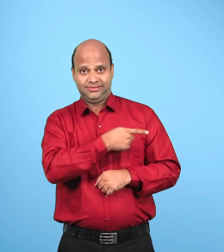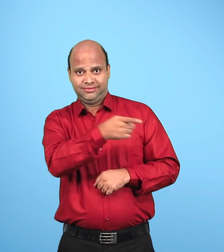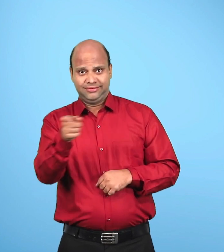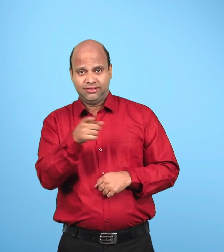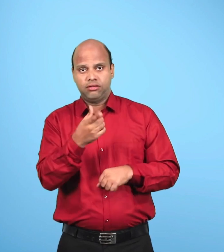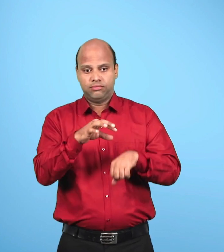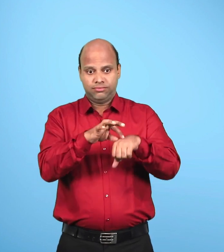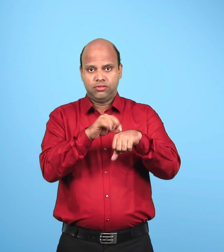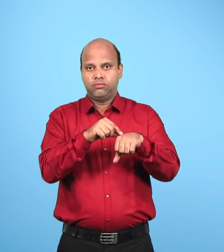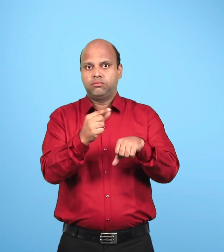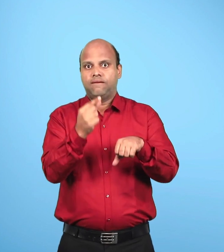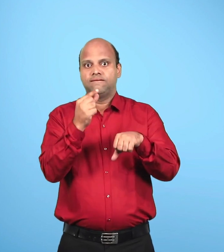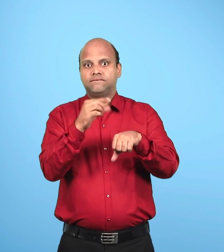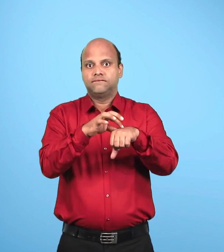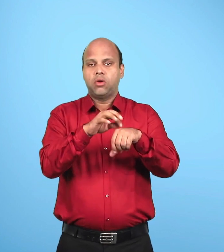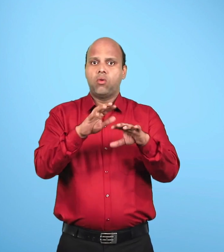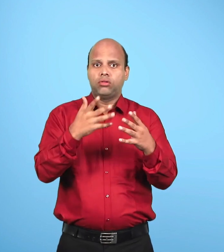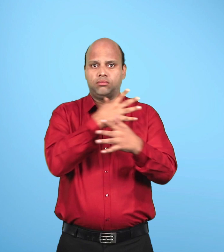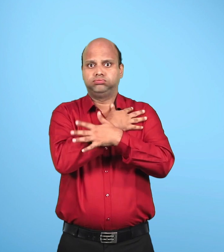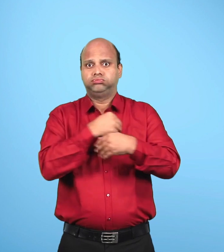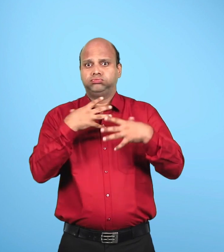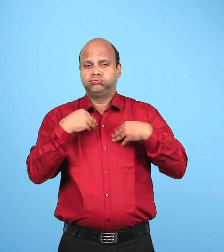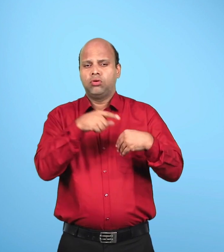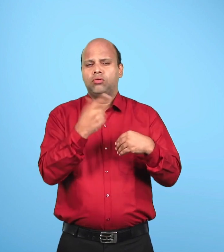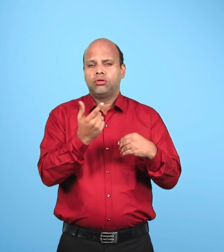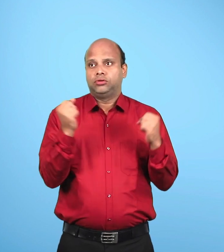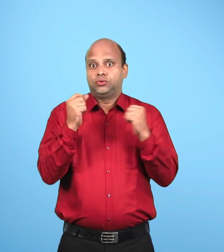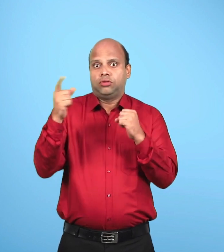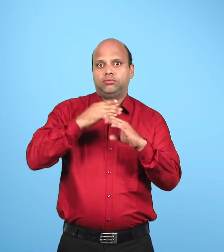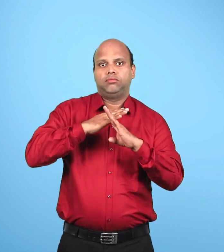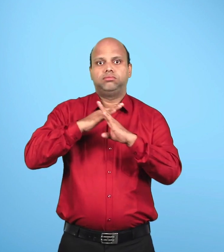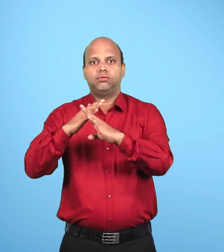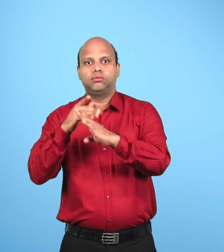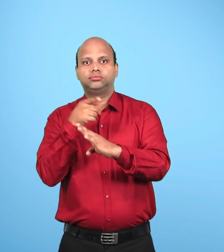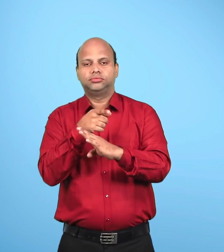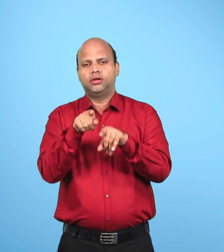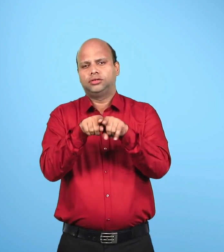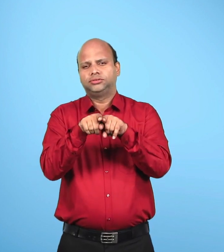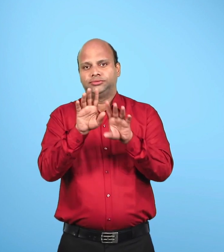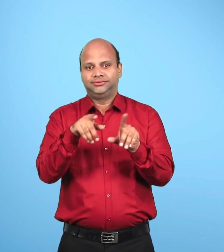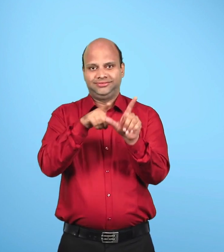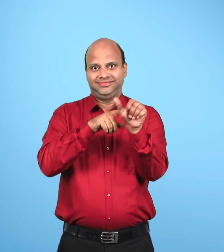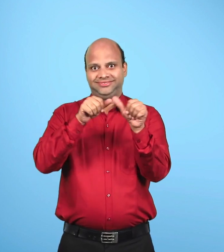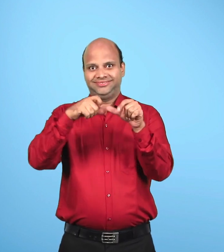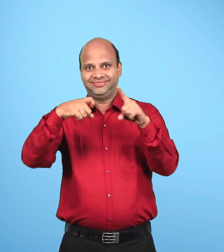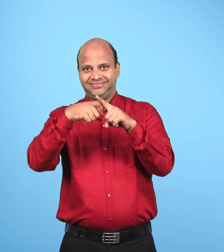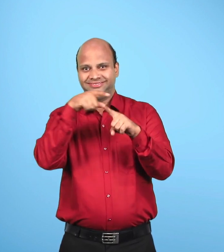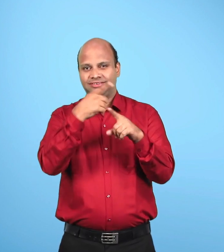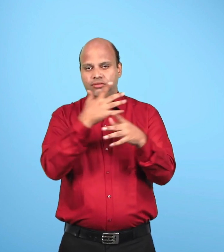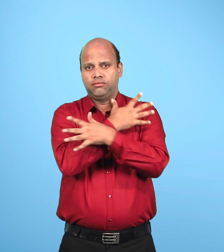have thick skin or fur to protect them from cold. For example, yaks have long